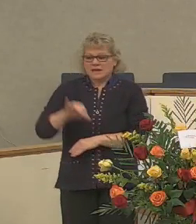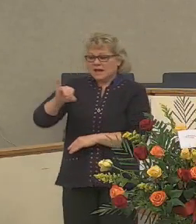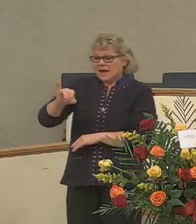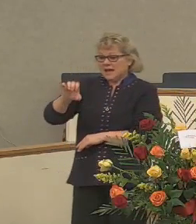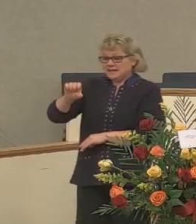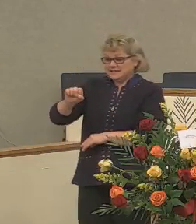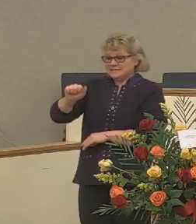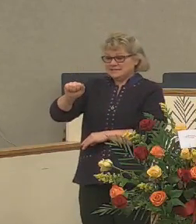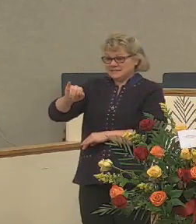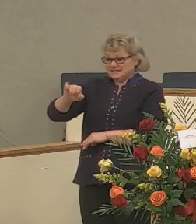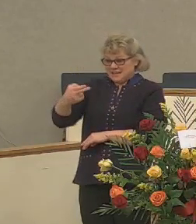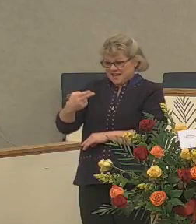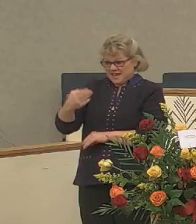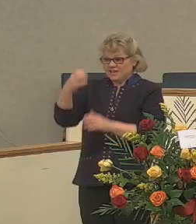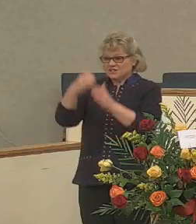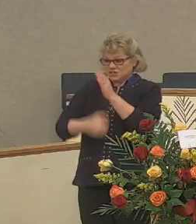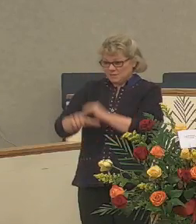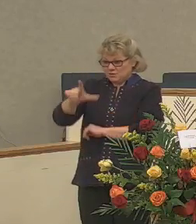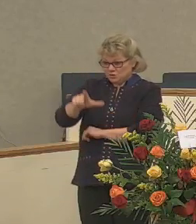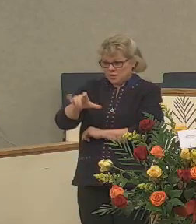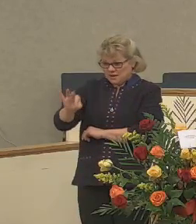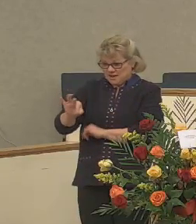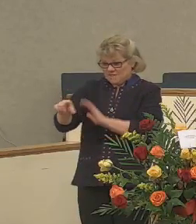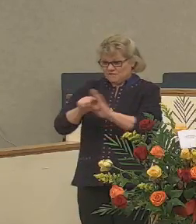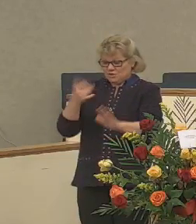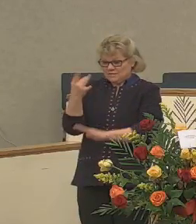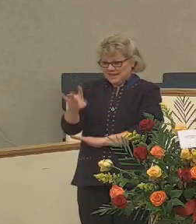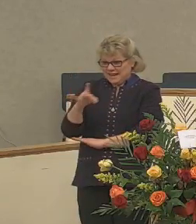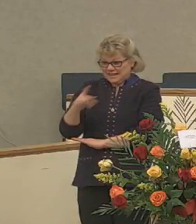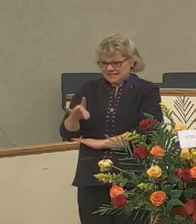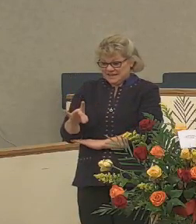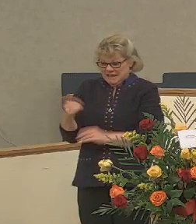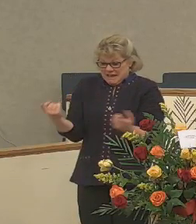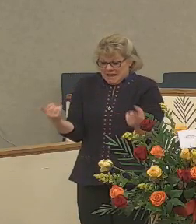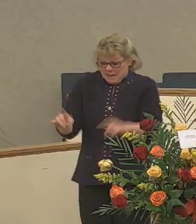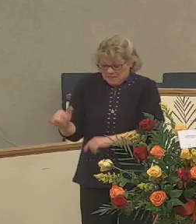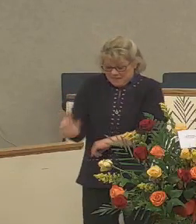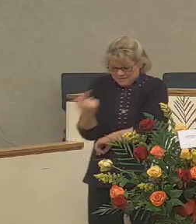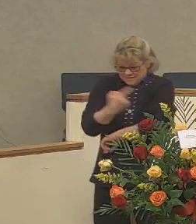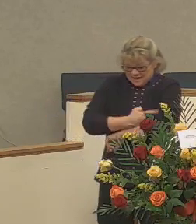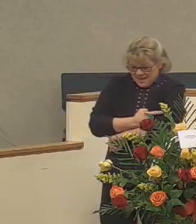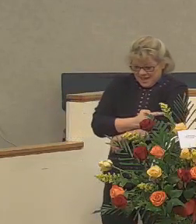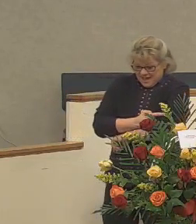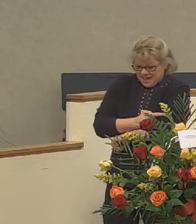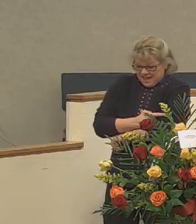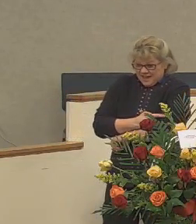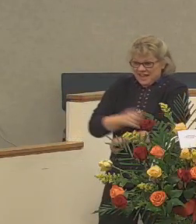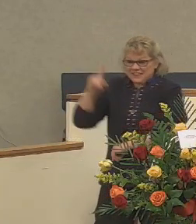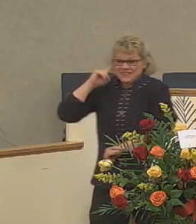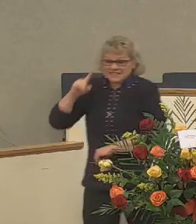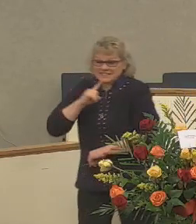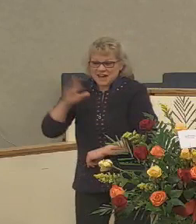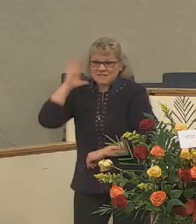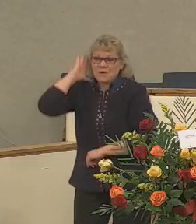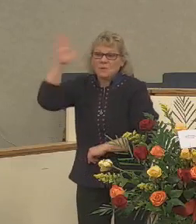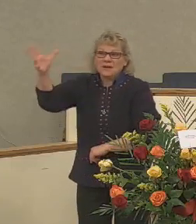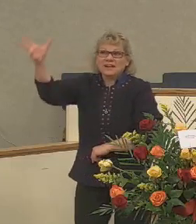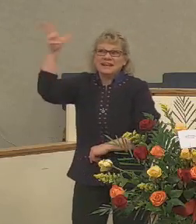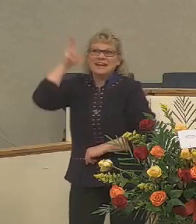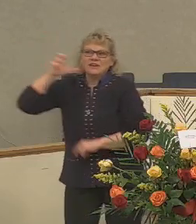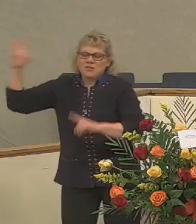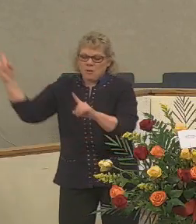Isaiah chapter 29, verse 18. And in that day shall the deaf hear the words of the